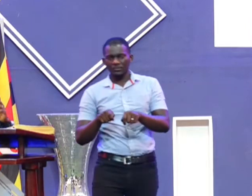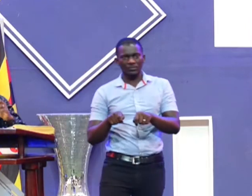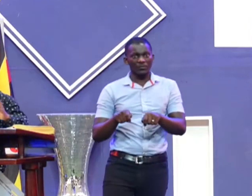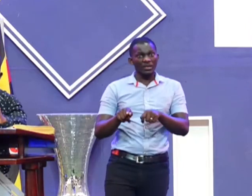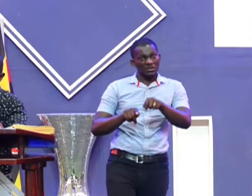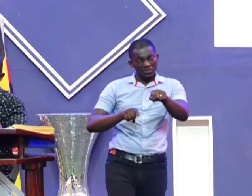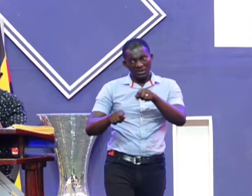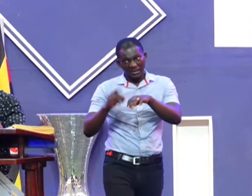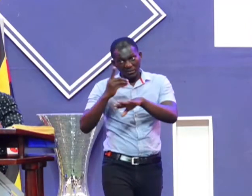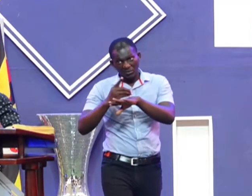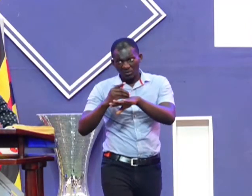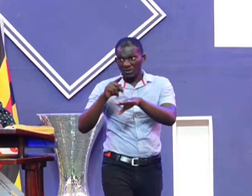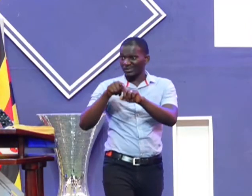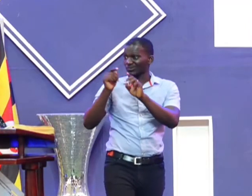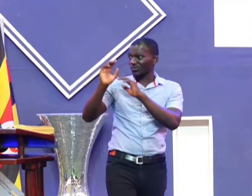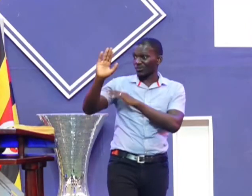to God,